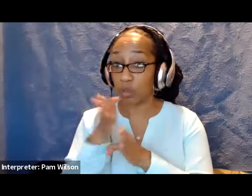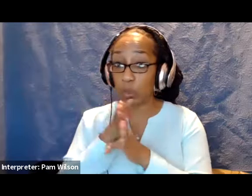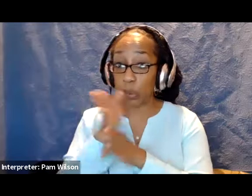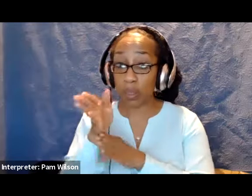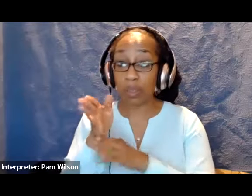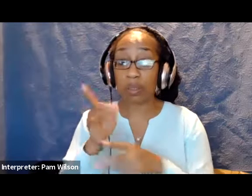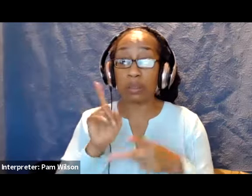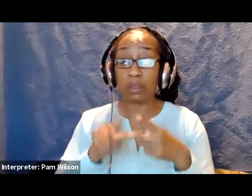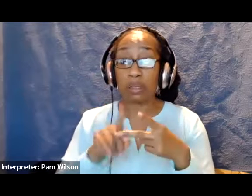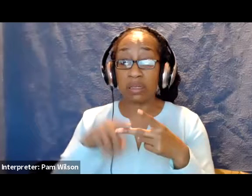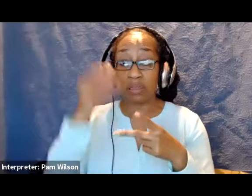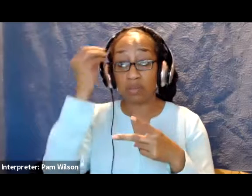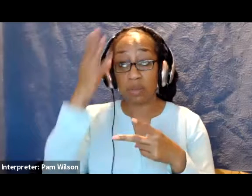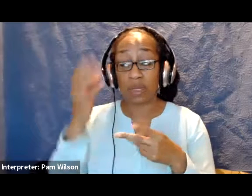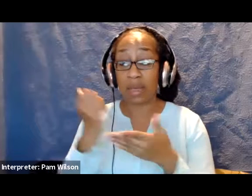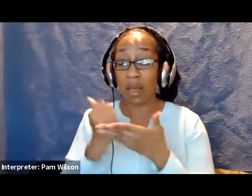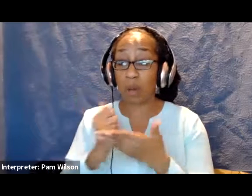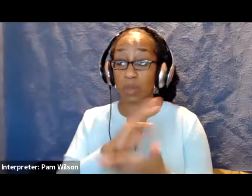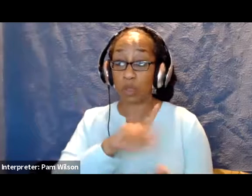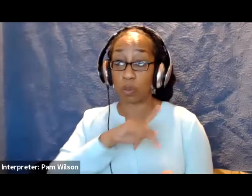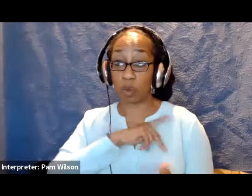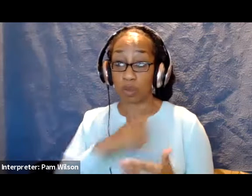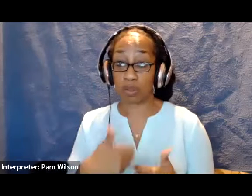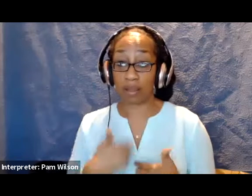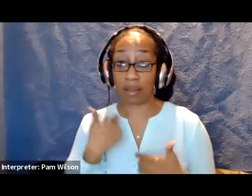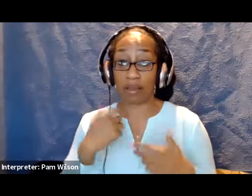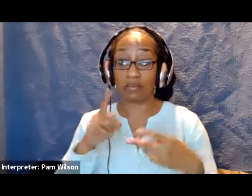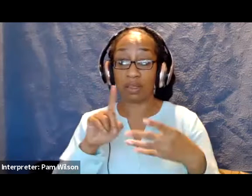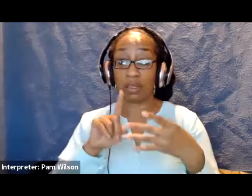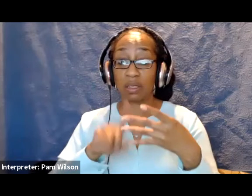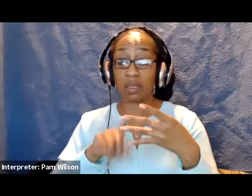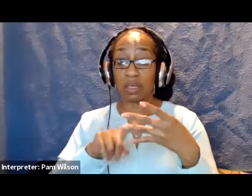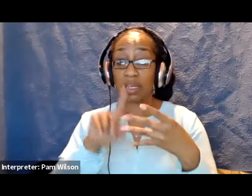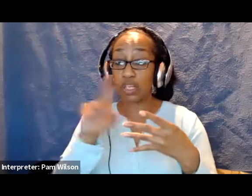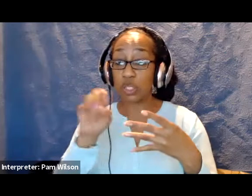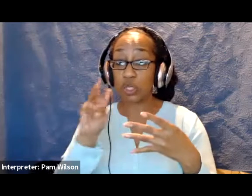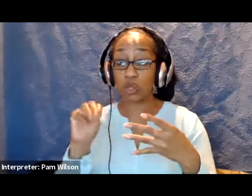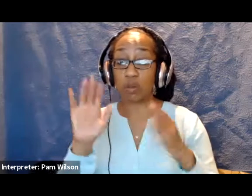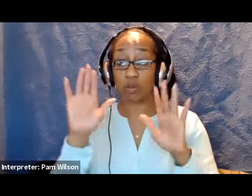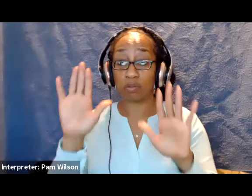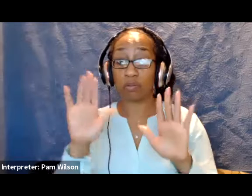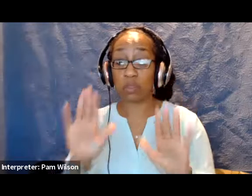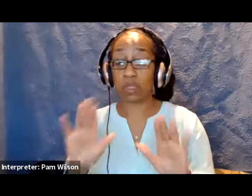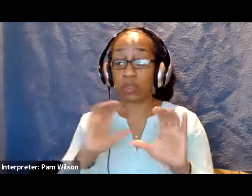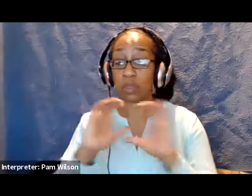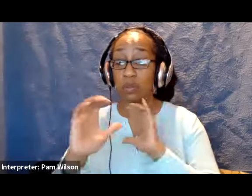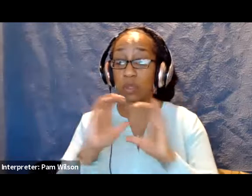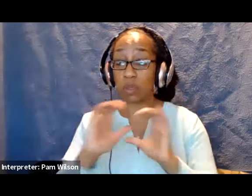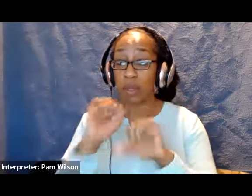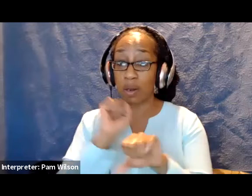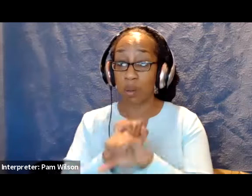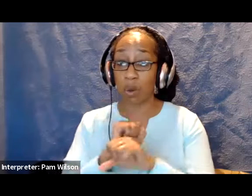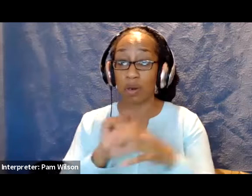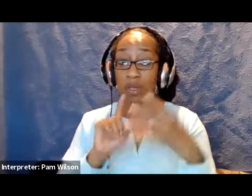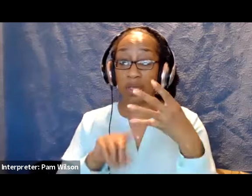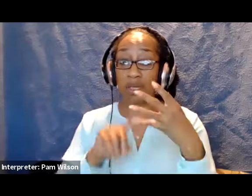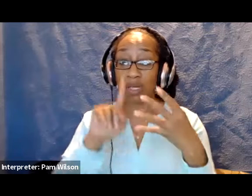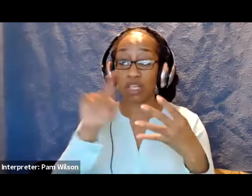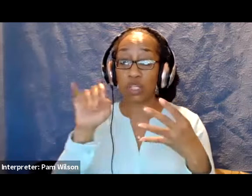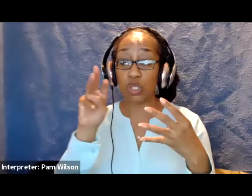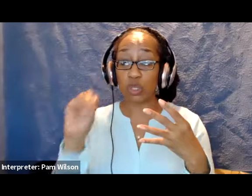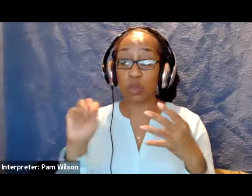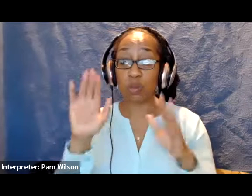presented will be helpful in my personal life. Zoom is a great resource to communicate in the workplace, and Zoom is a great resource